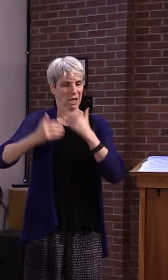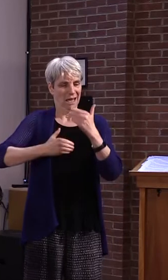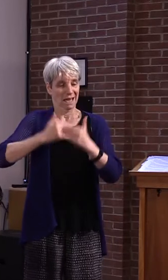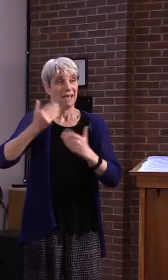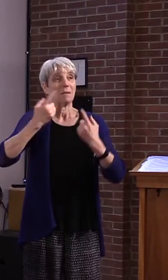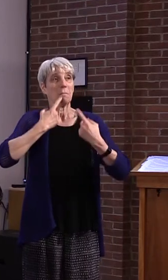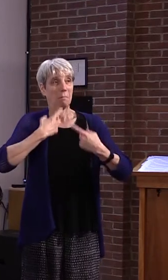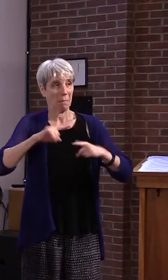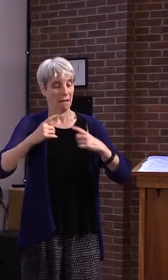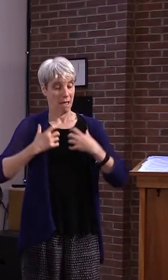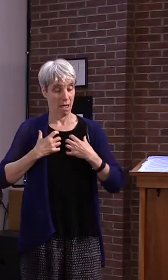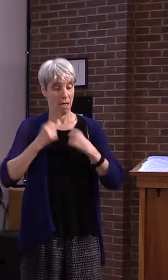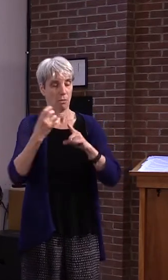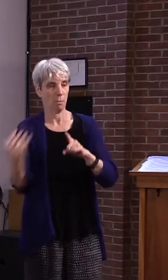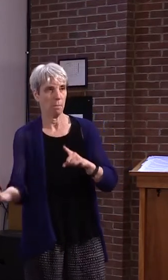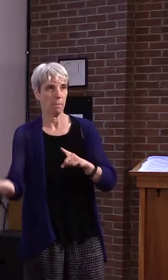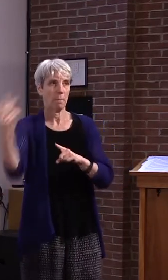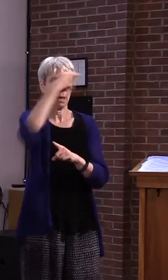pods